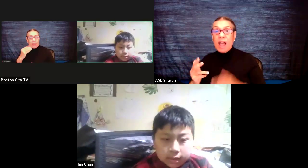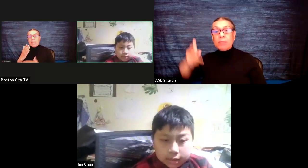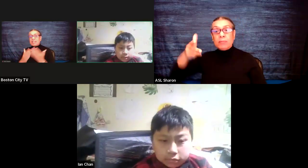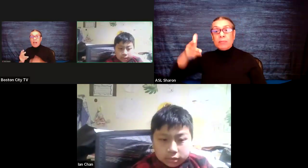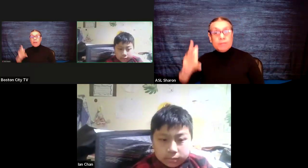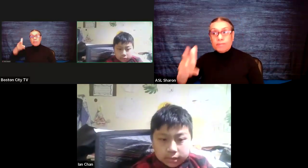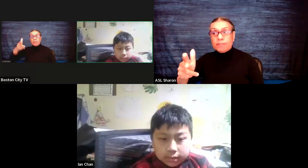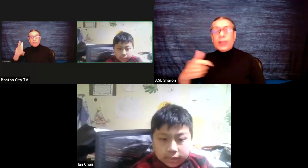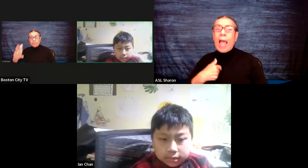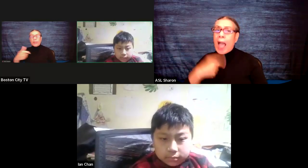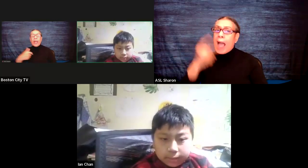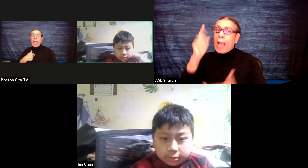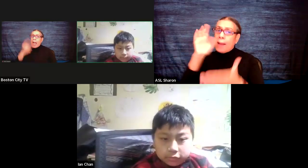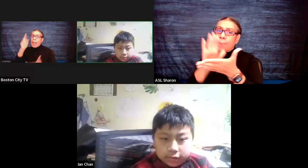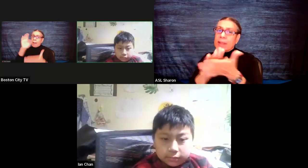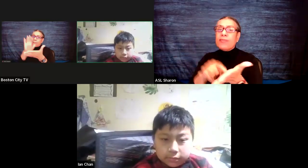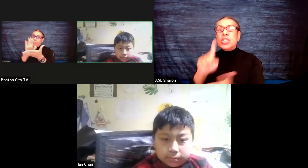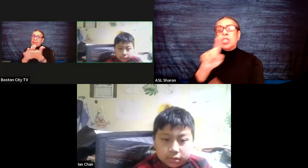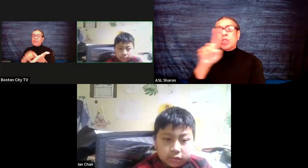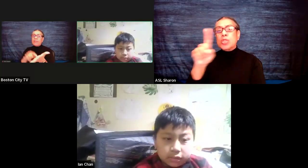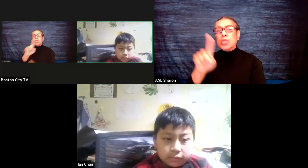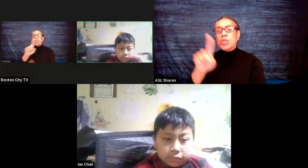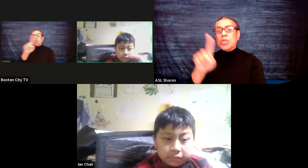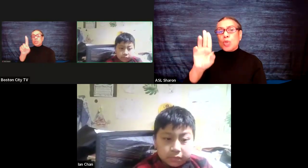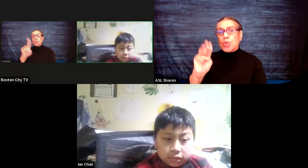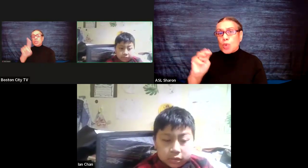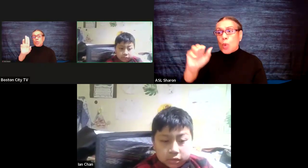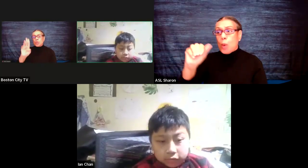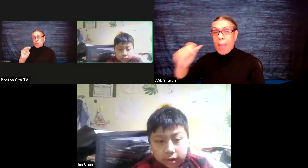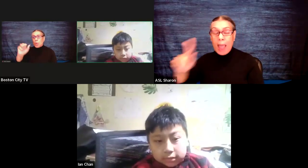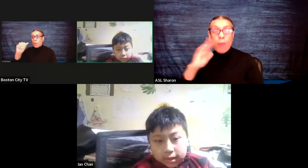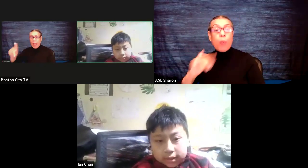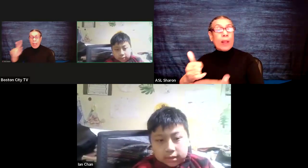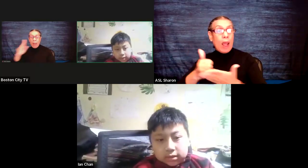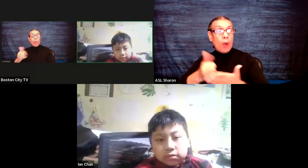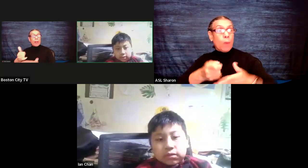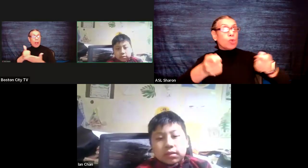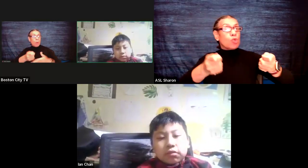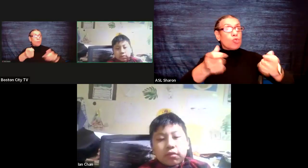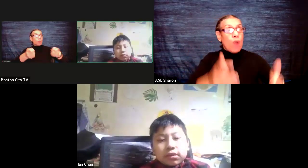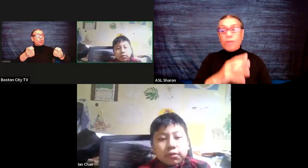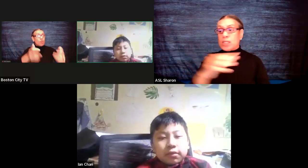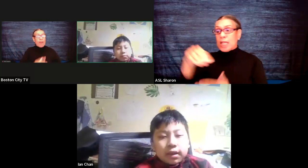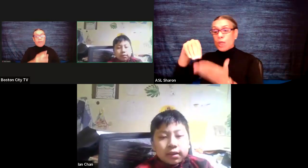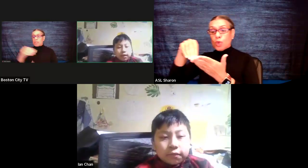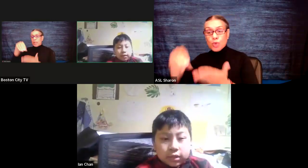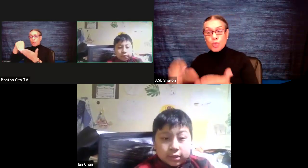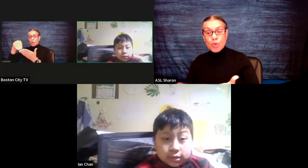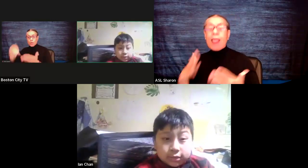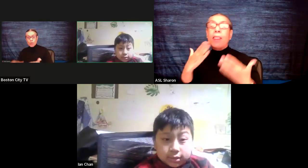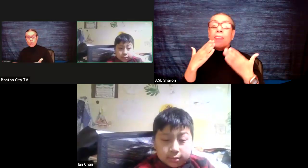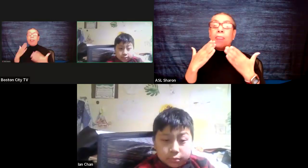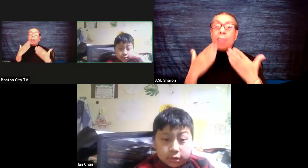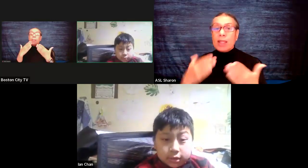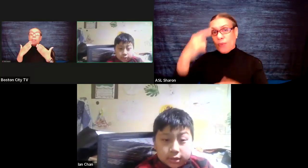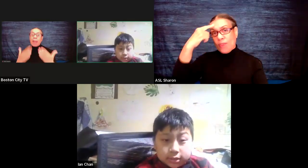enhancements, I truly believe the Zoom app could transform the journey for both the drivers and the students they transport. Thank you for